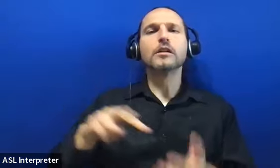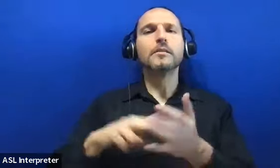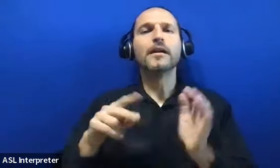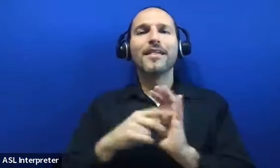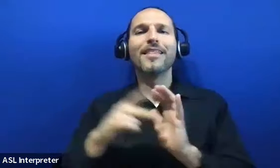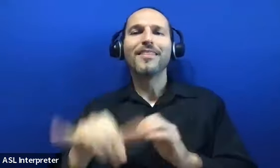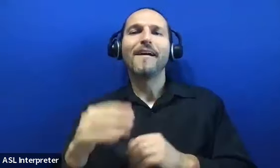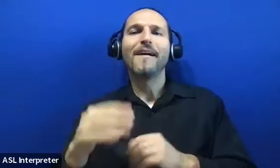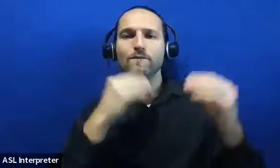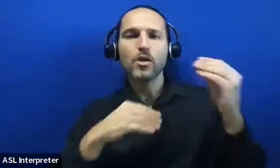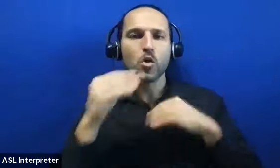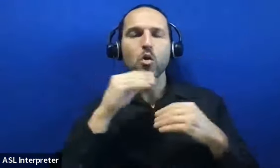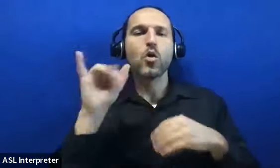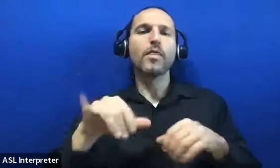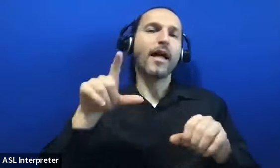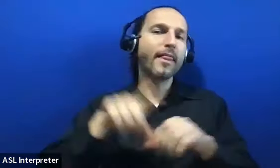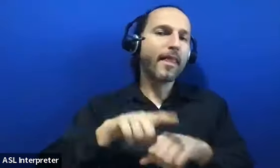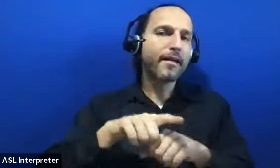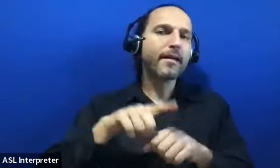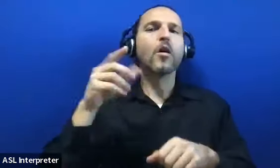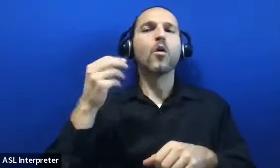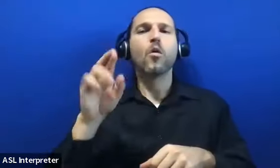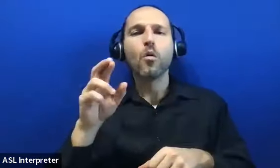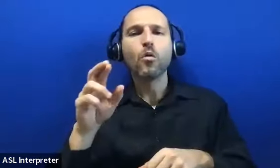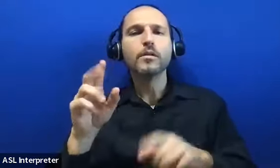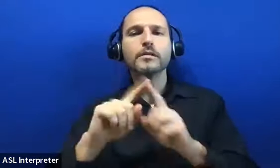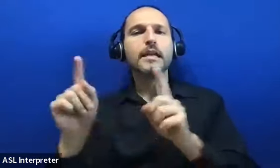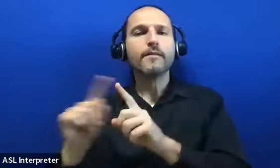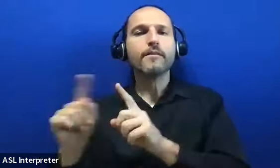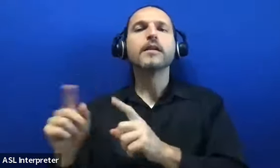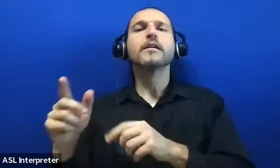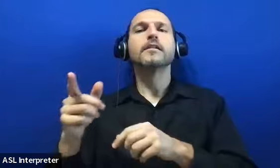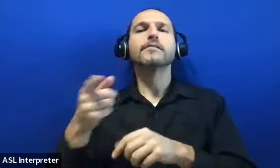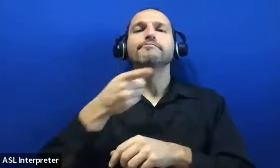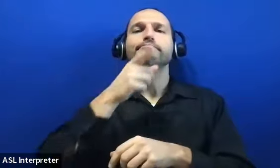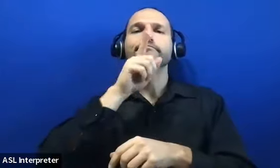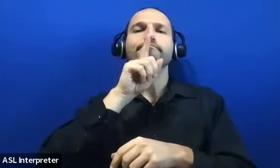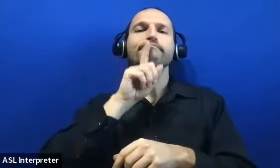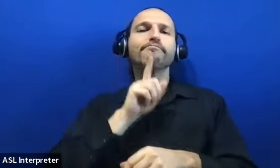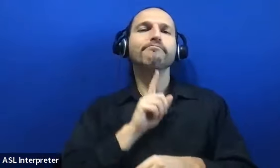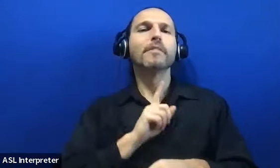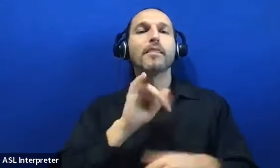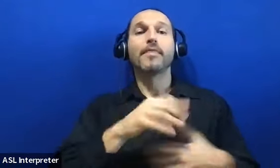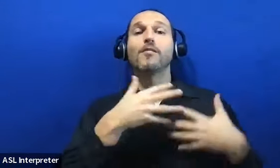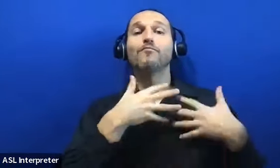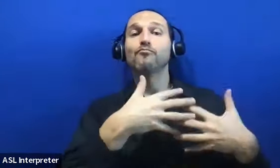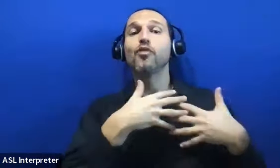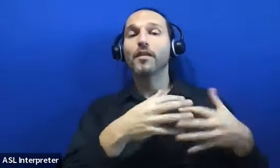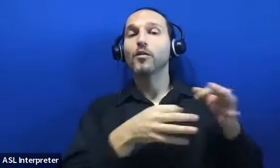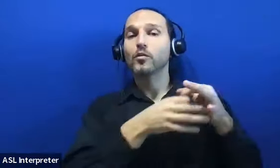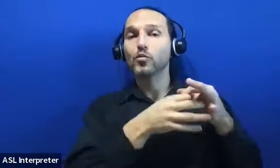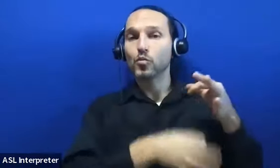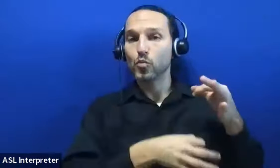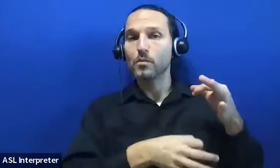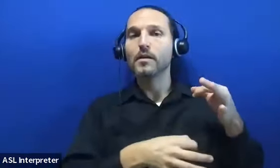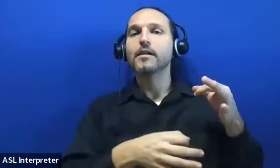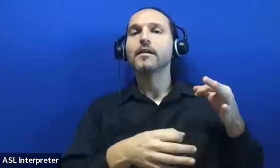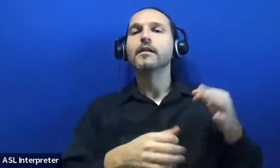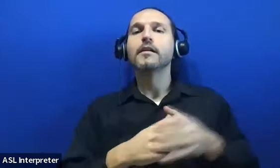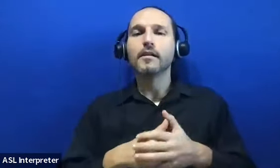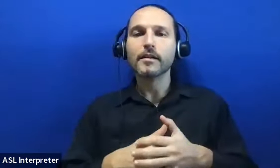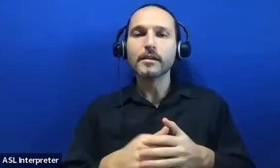or liquid or saliva travels down the airway instead of down the throat. So